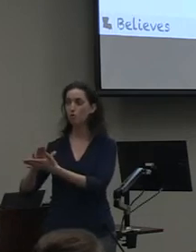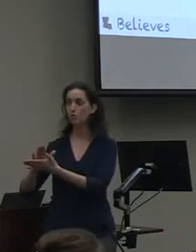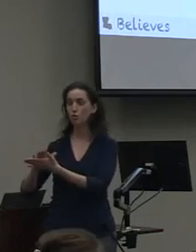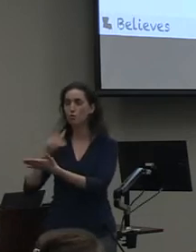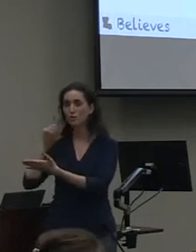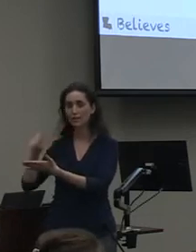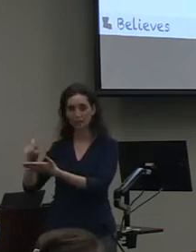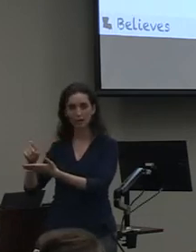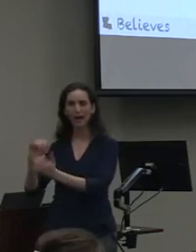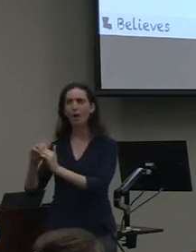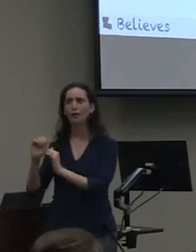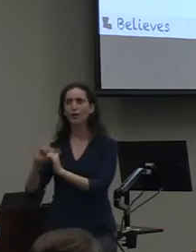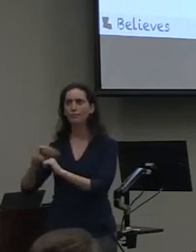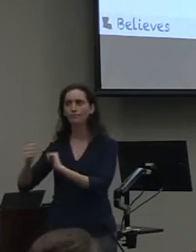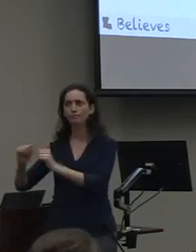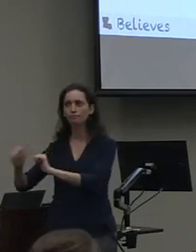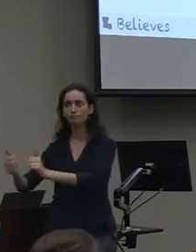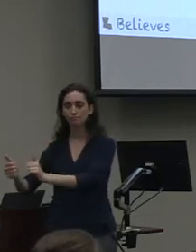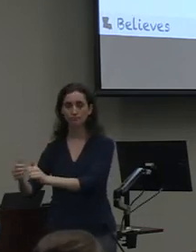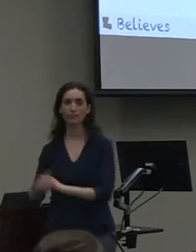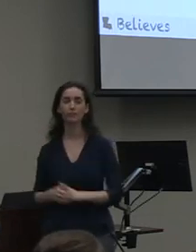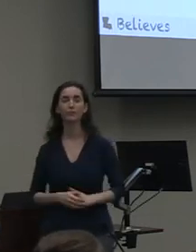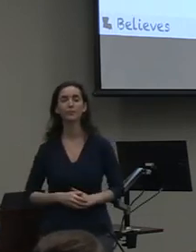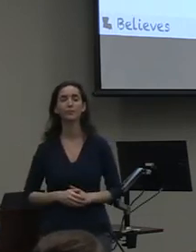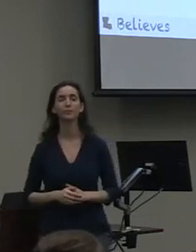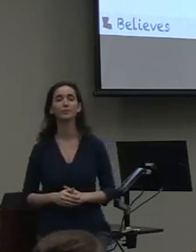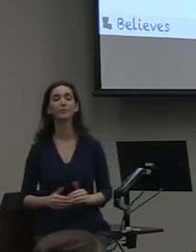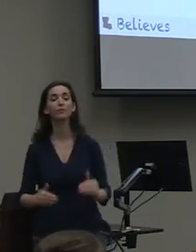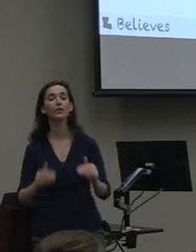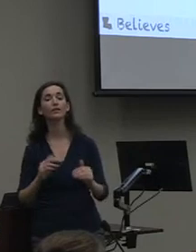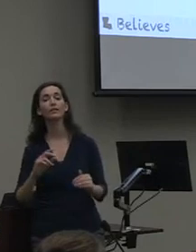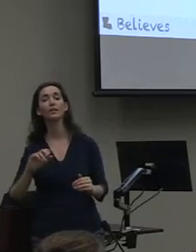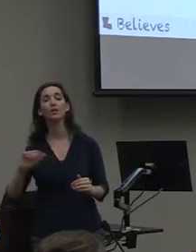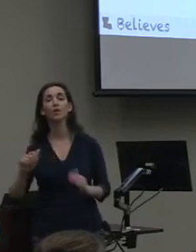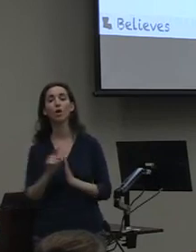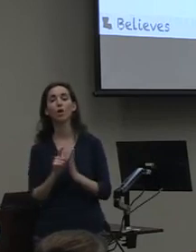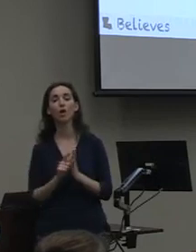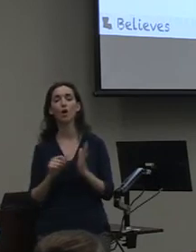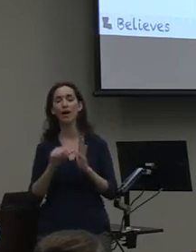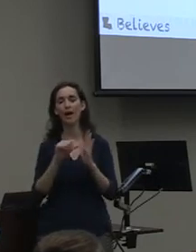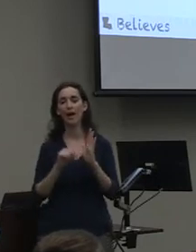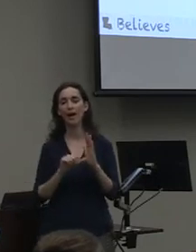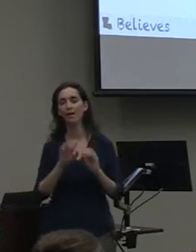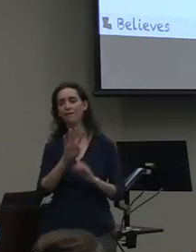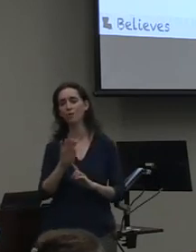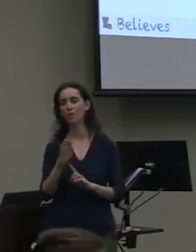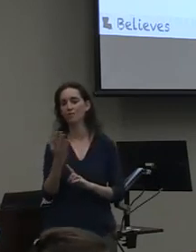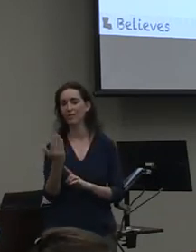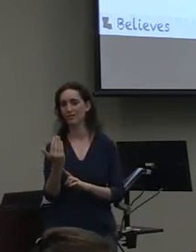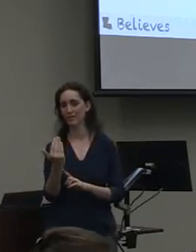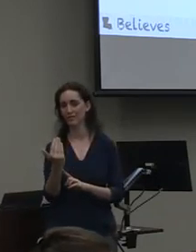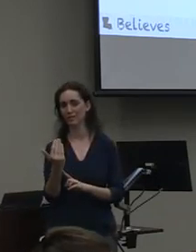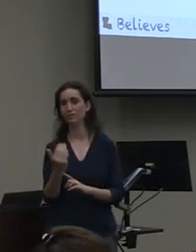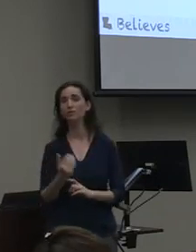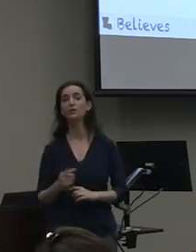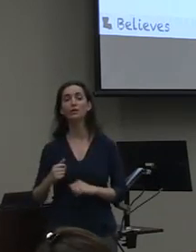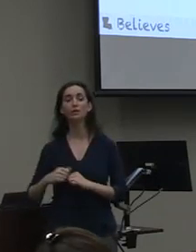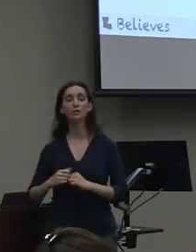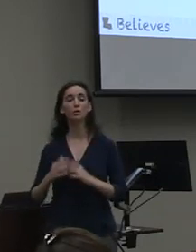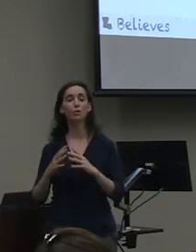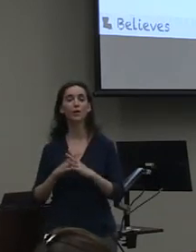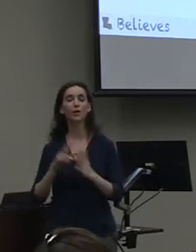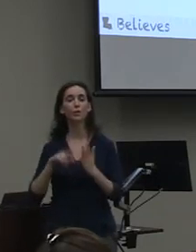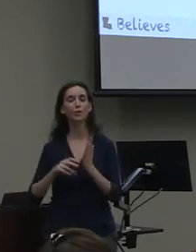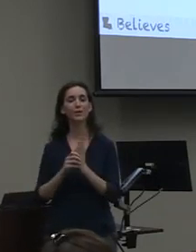need. The next piece of legislation is Act 415 that creates a literacy